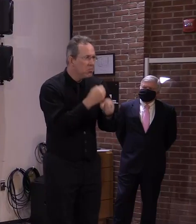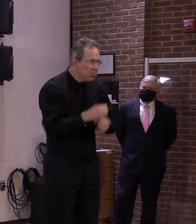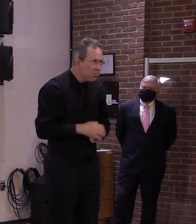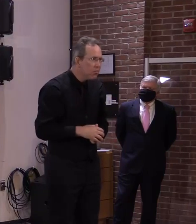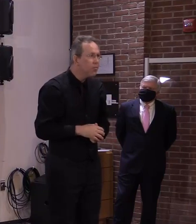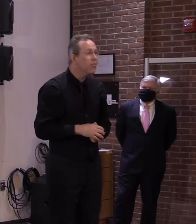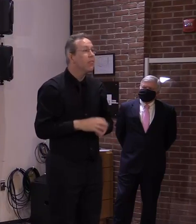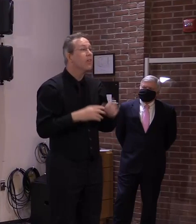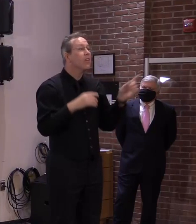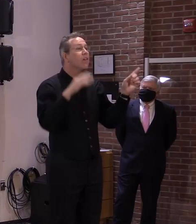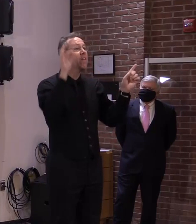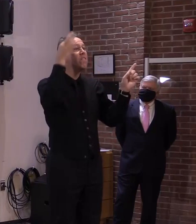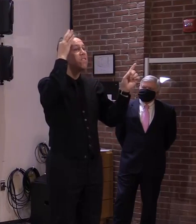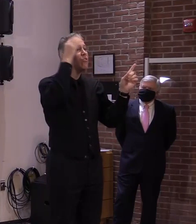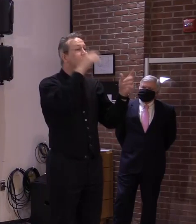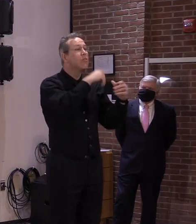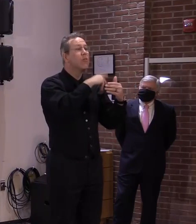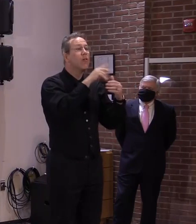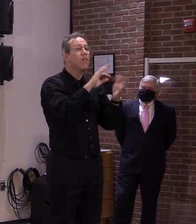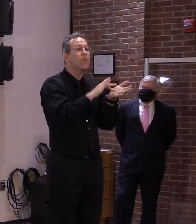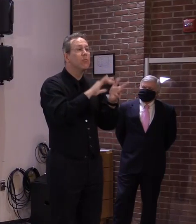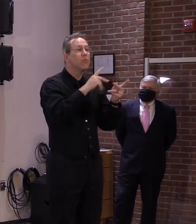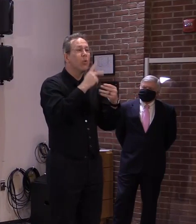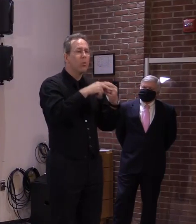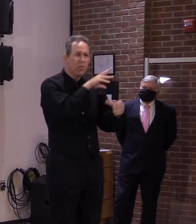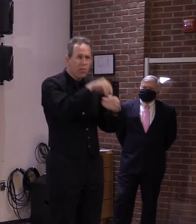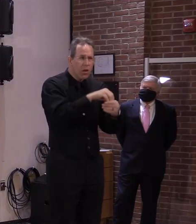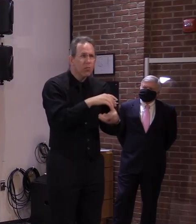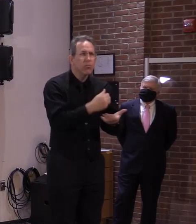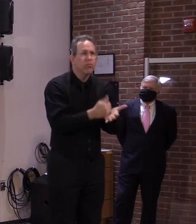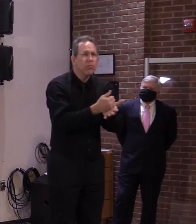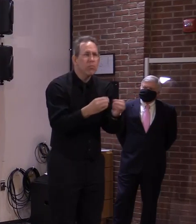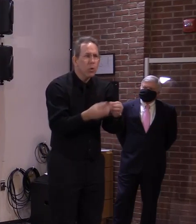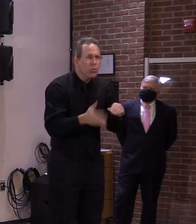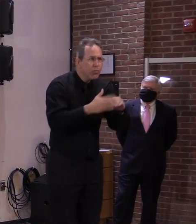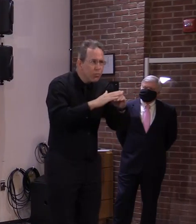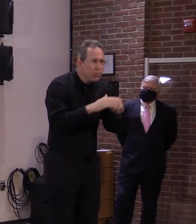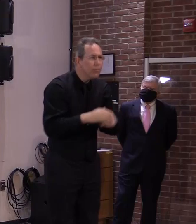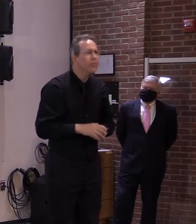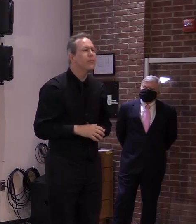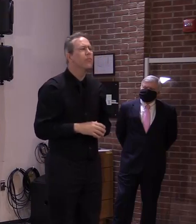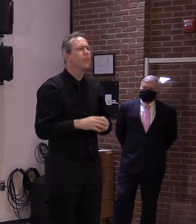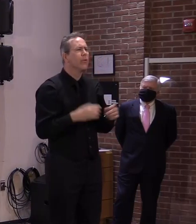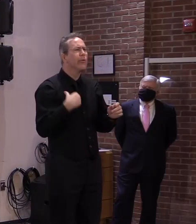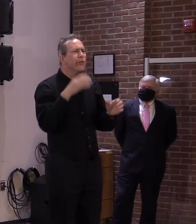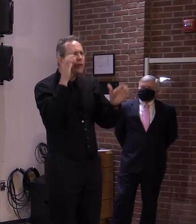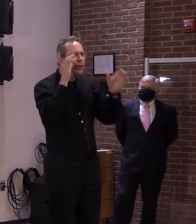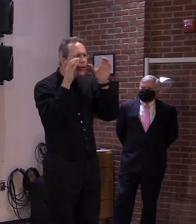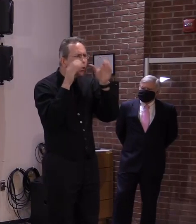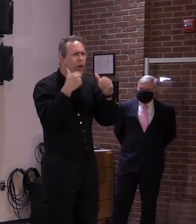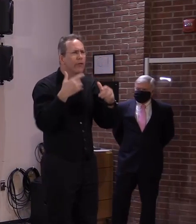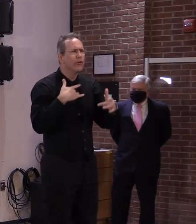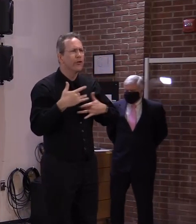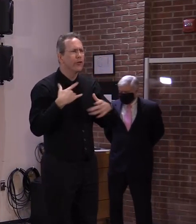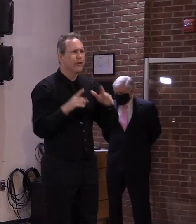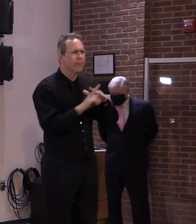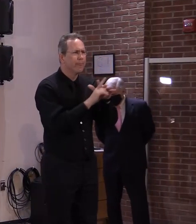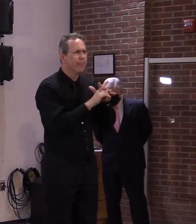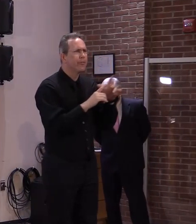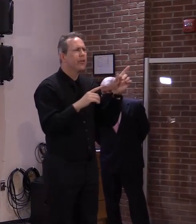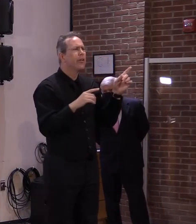we heard there were some questions by fellow governors, and I continue to express concern over the lack of coordination